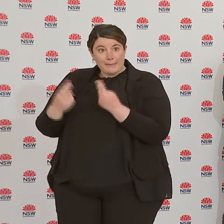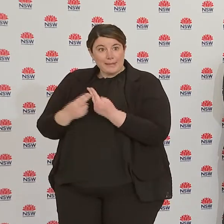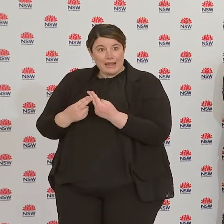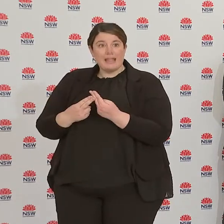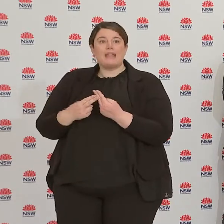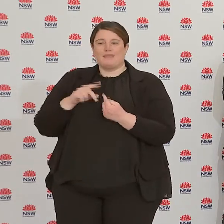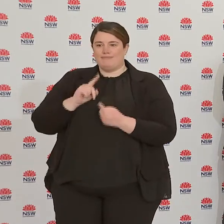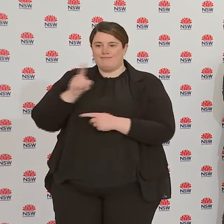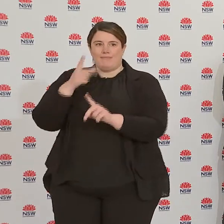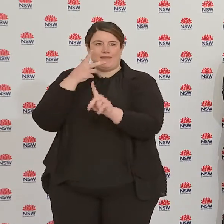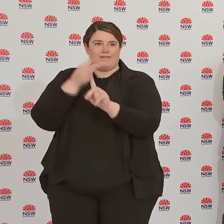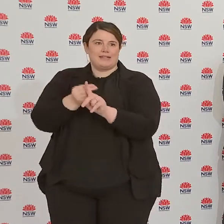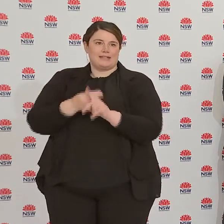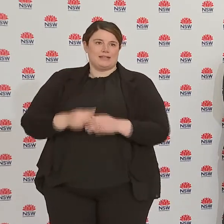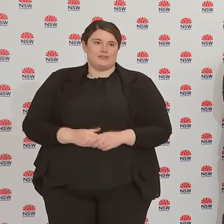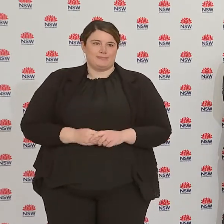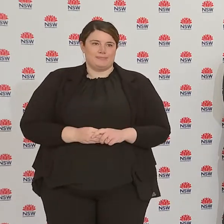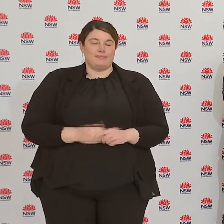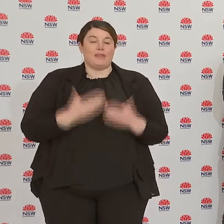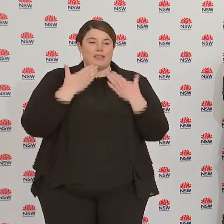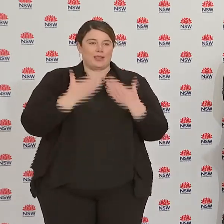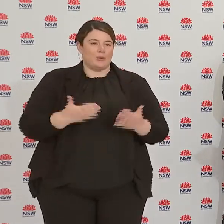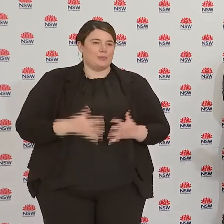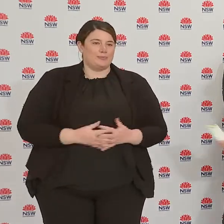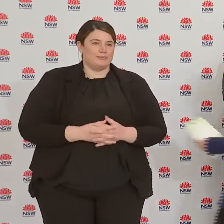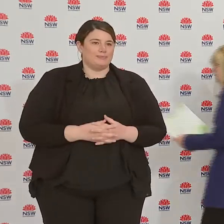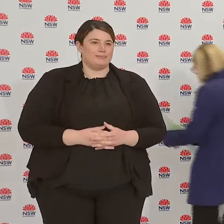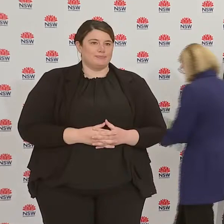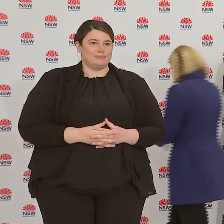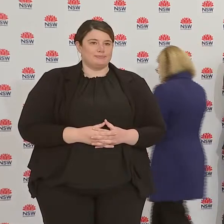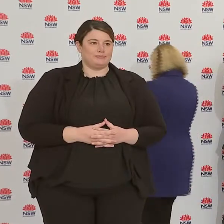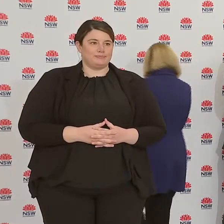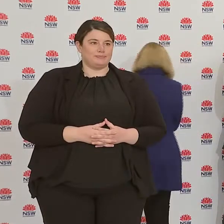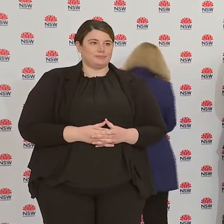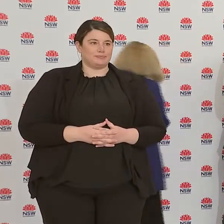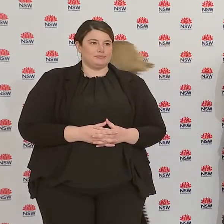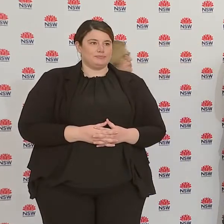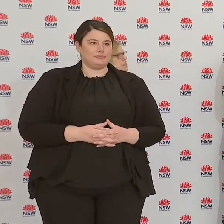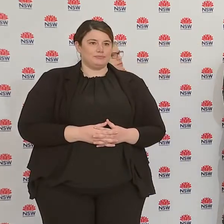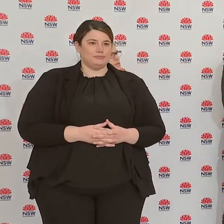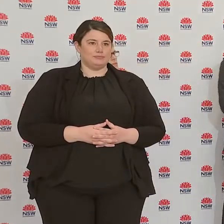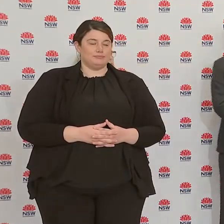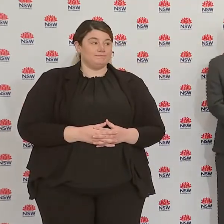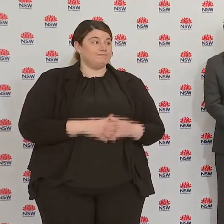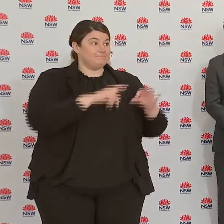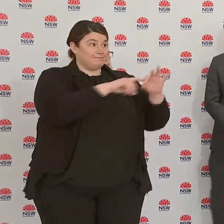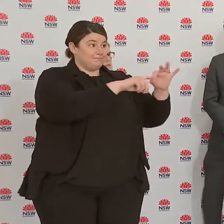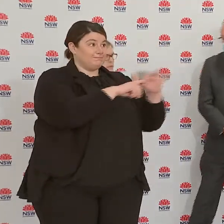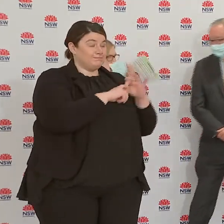your colleagues at work. Thank you. Premier, why are